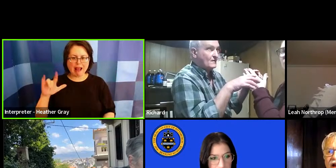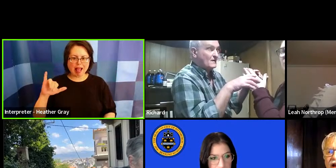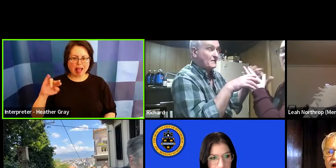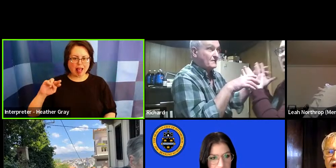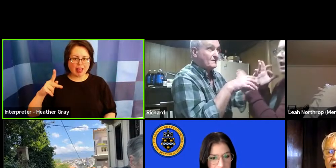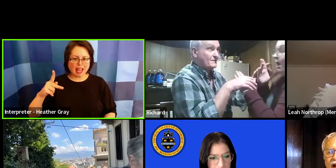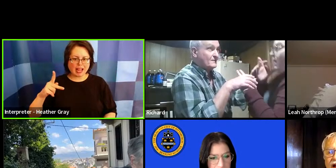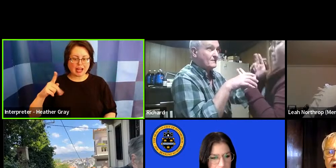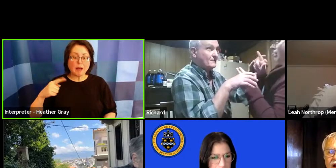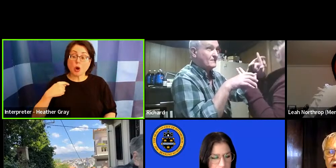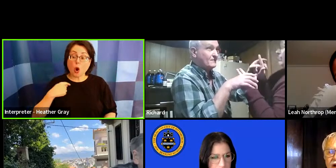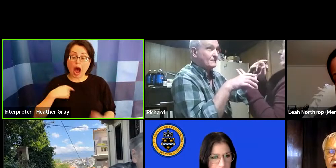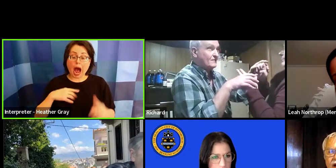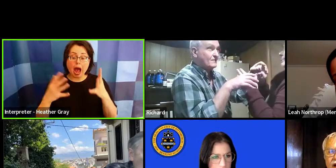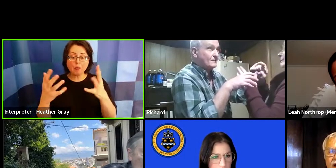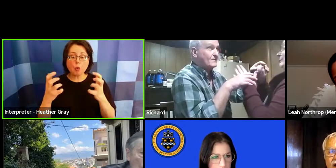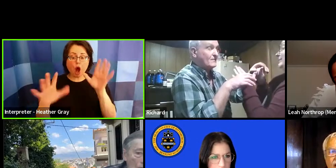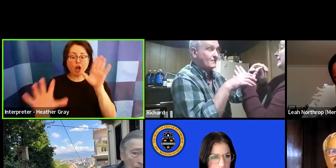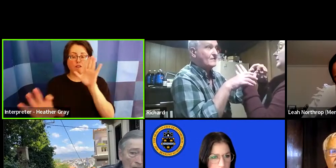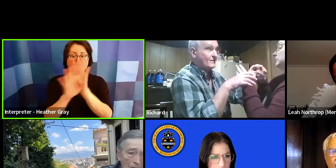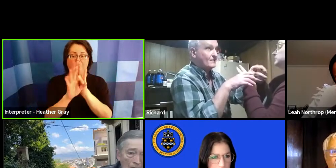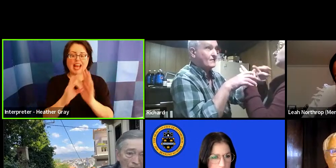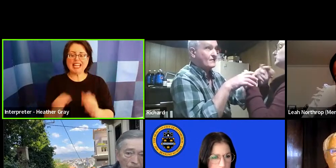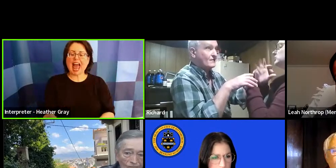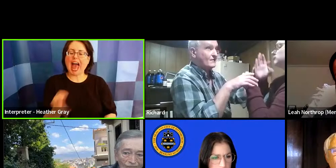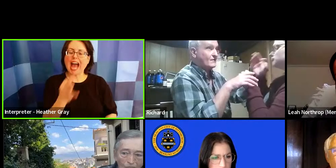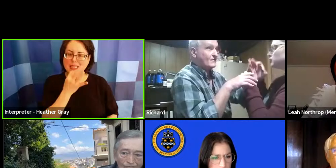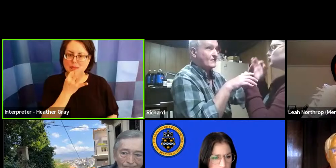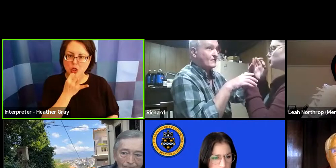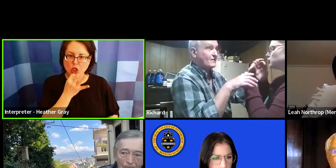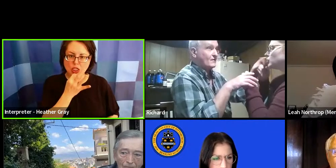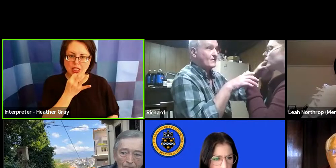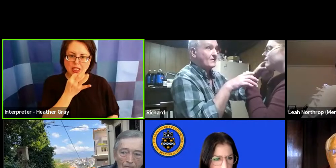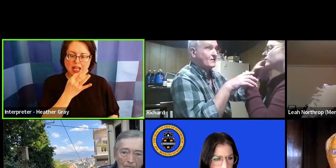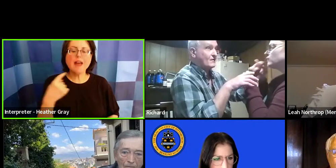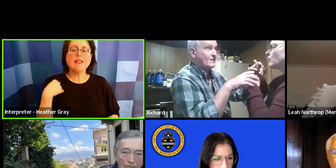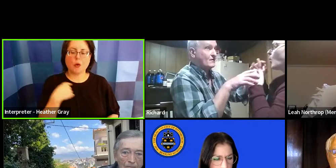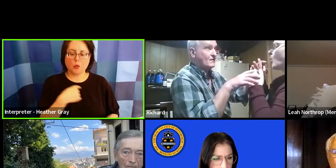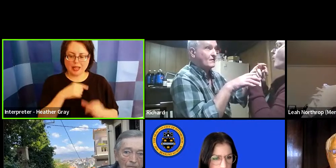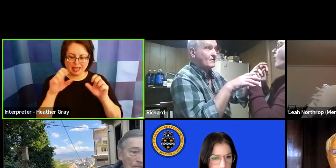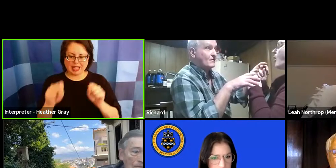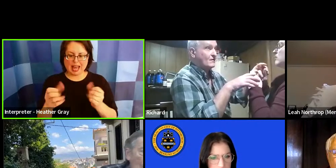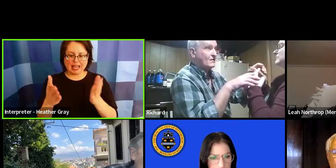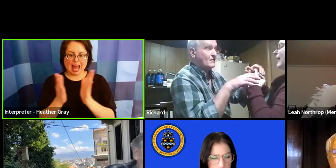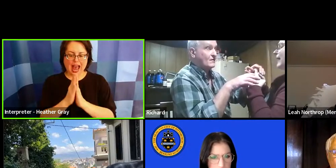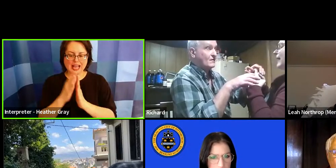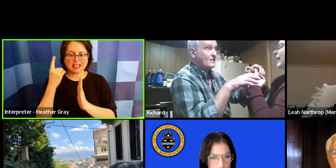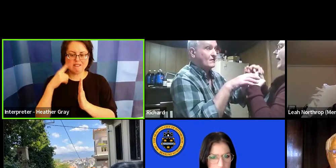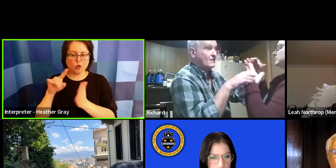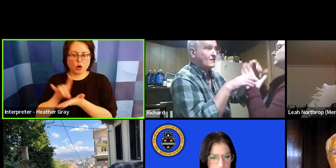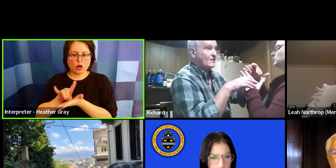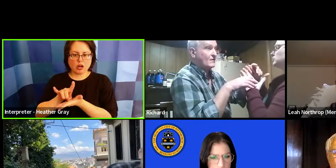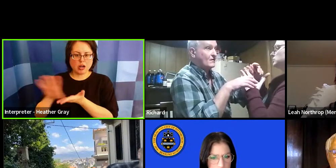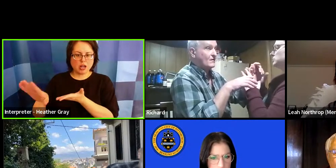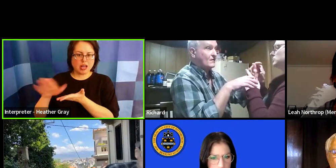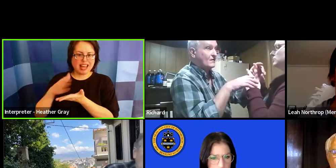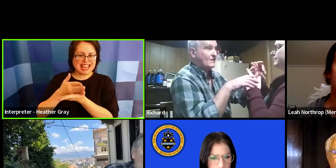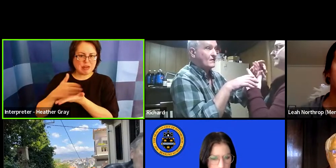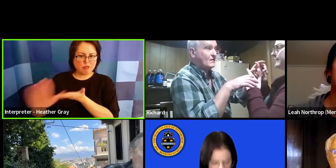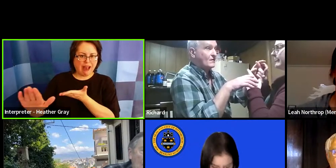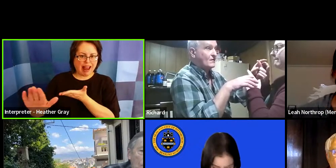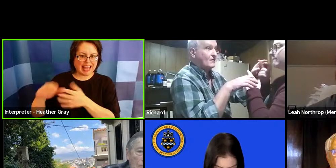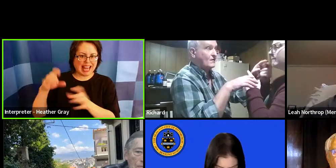to find some experts that we can tap for the Eradicate Hate panel on hate crimes